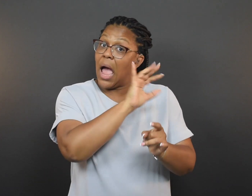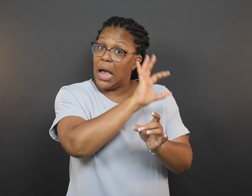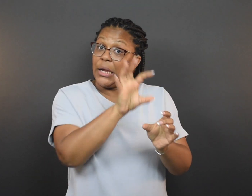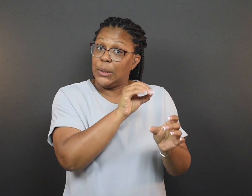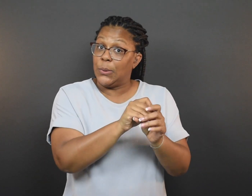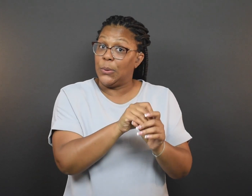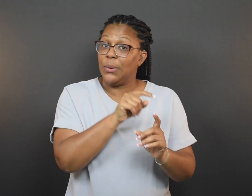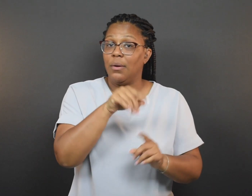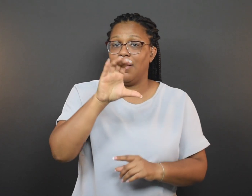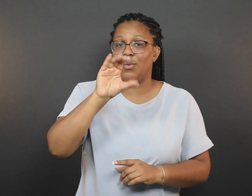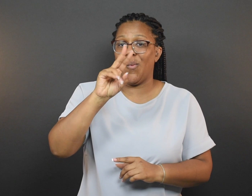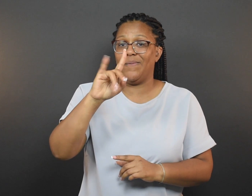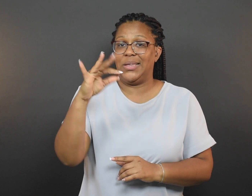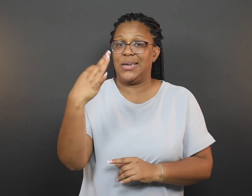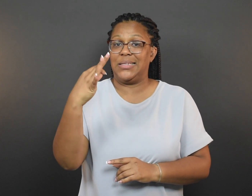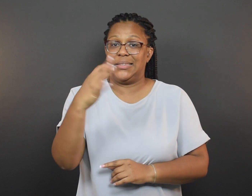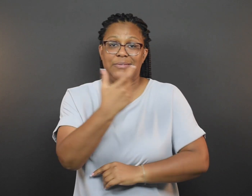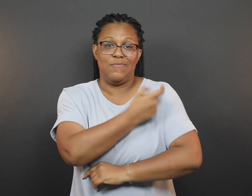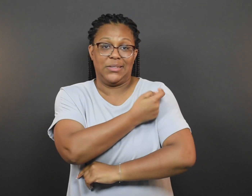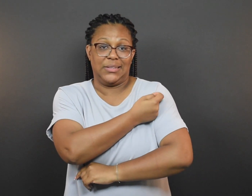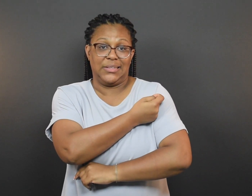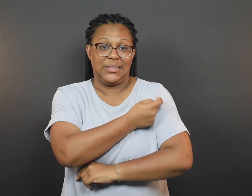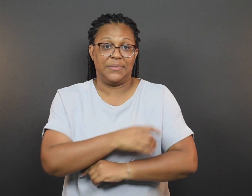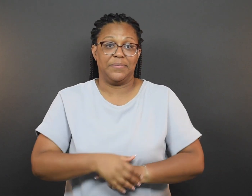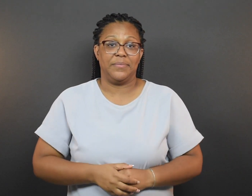including the COVID-19 vaccine.